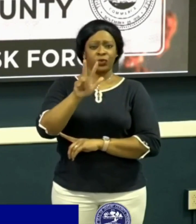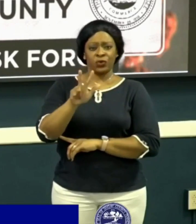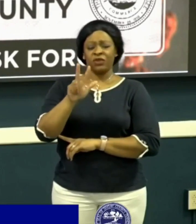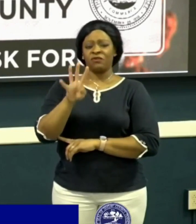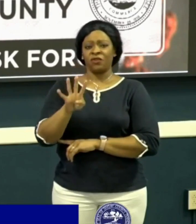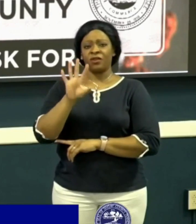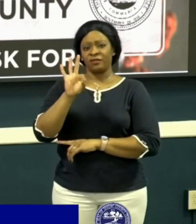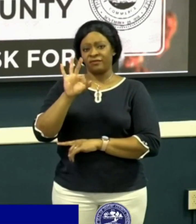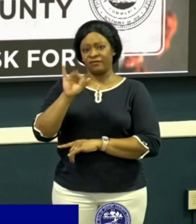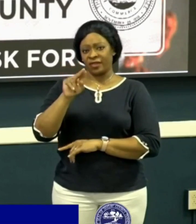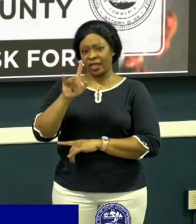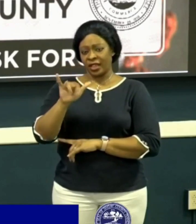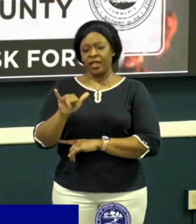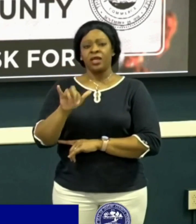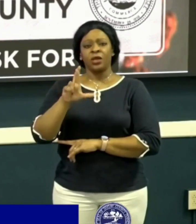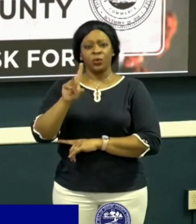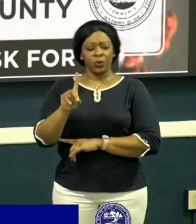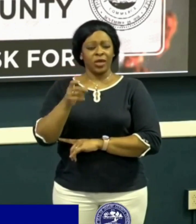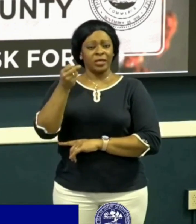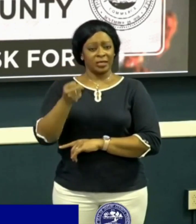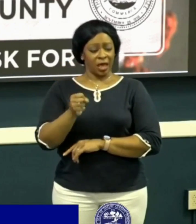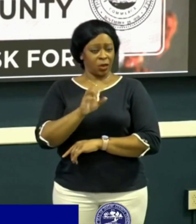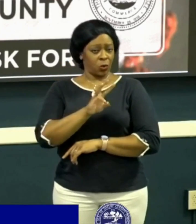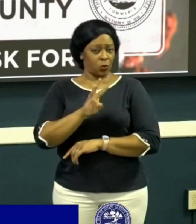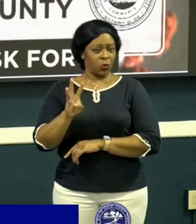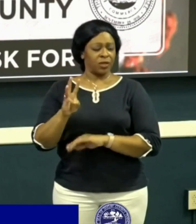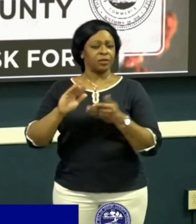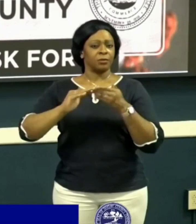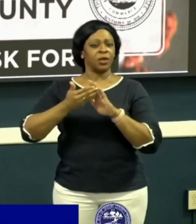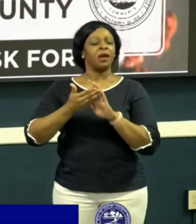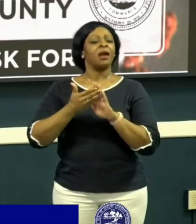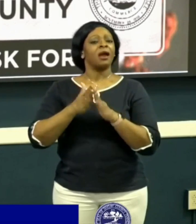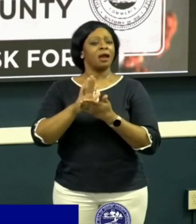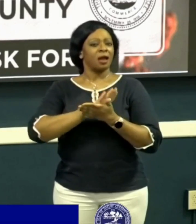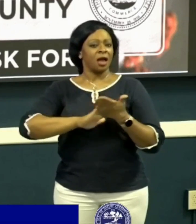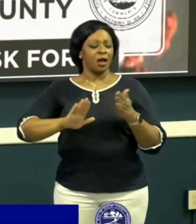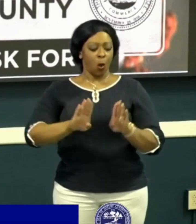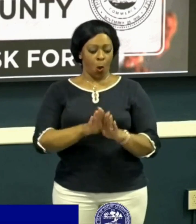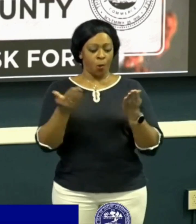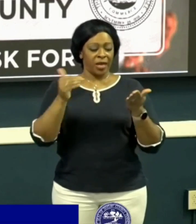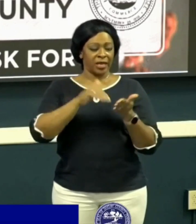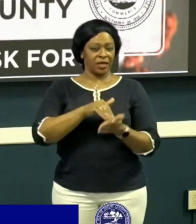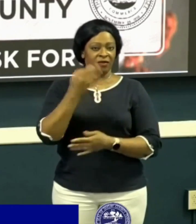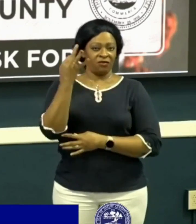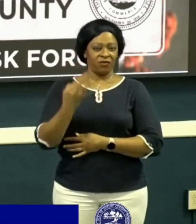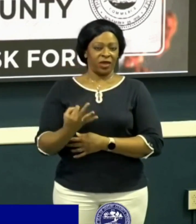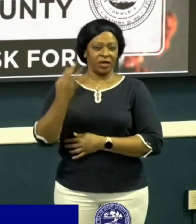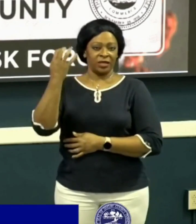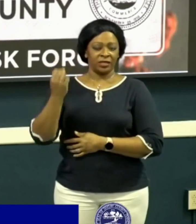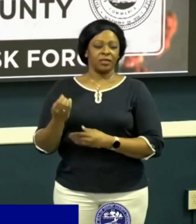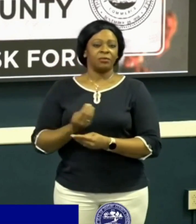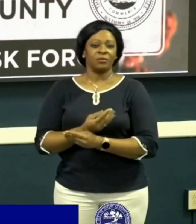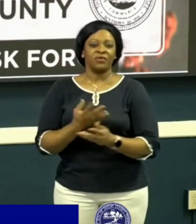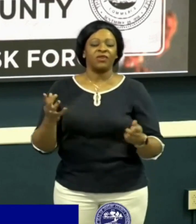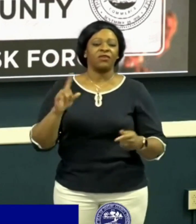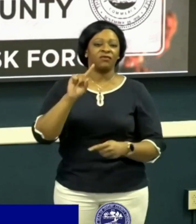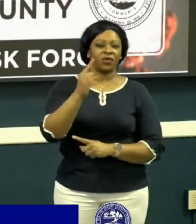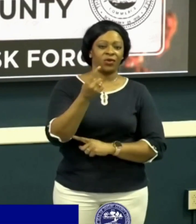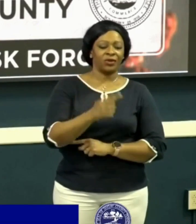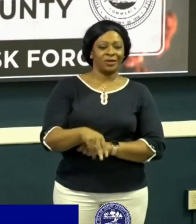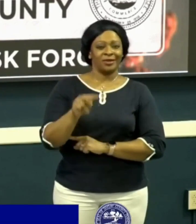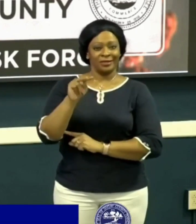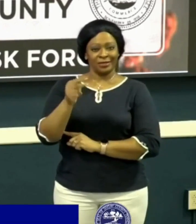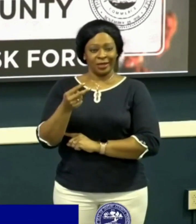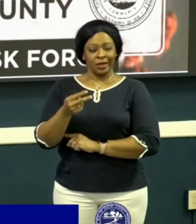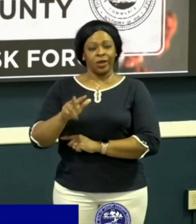Finley Road, Southwest Tennessee Community College, will reopen this Friday and Saturday to provide first,